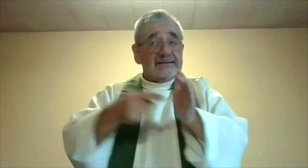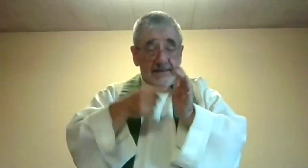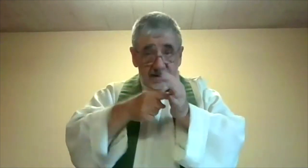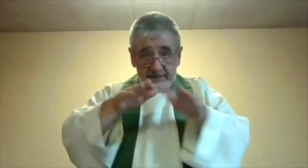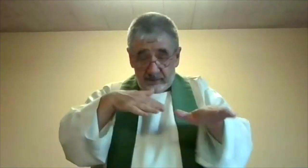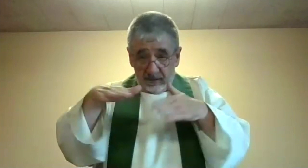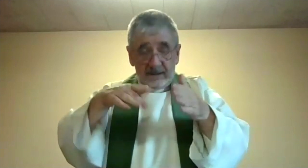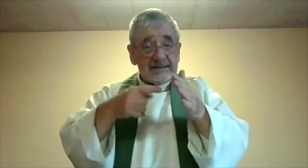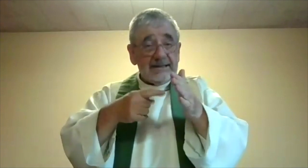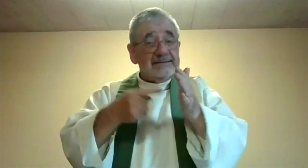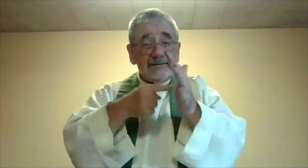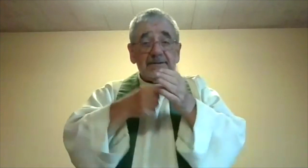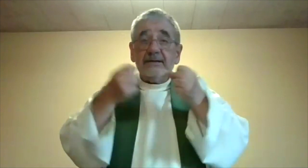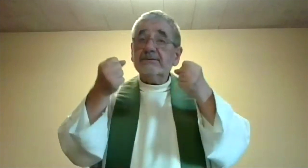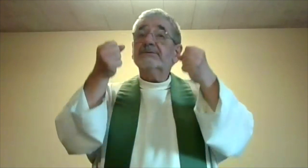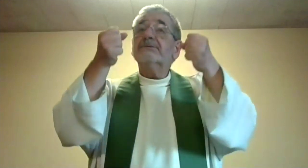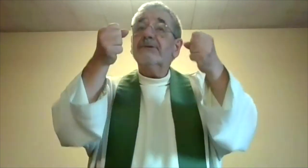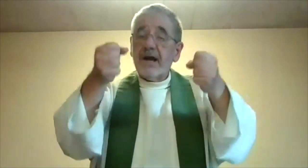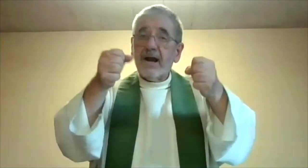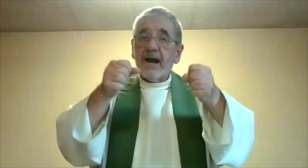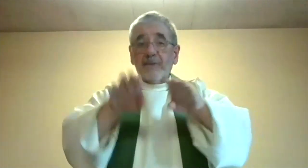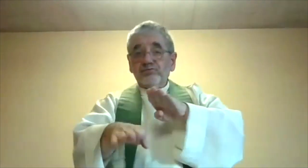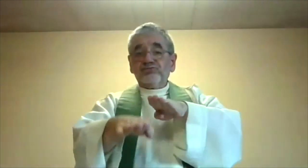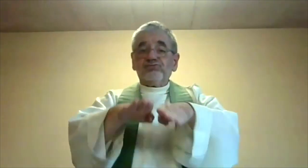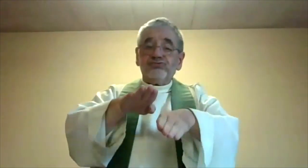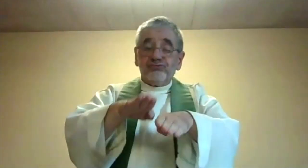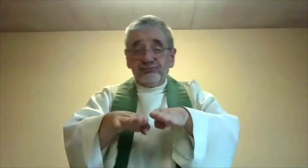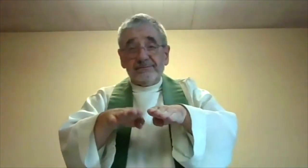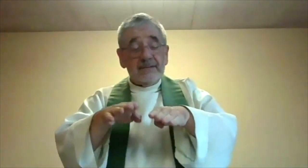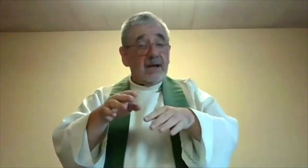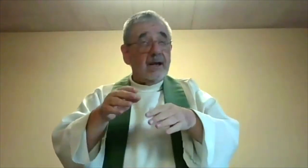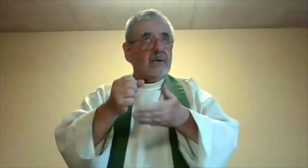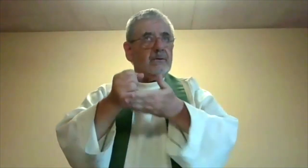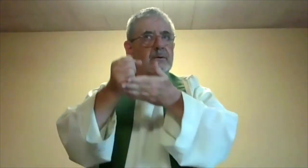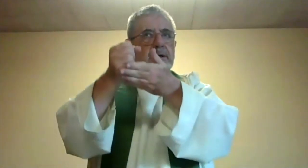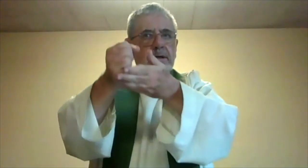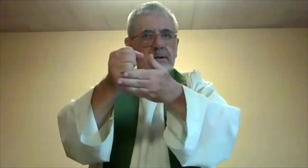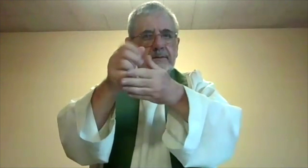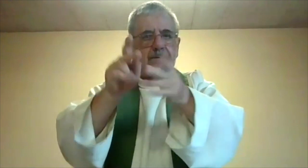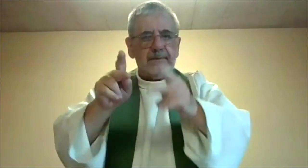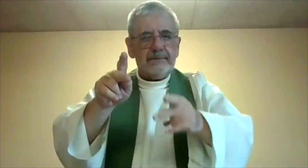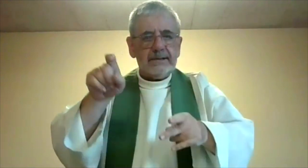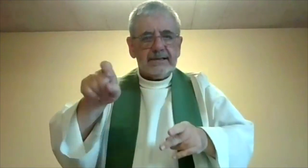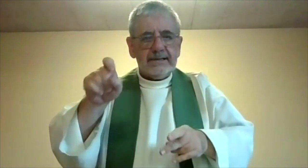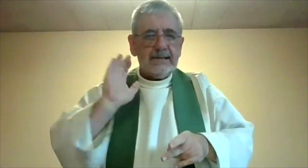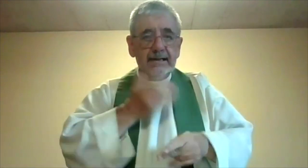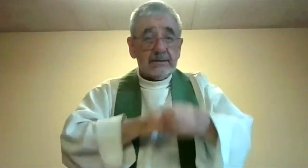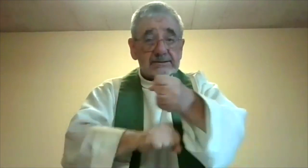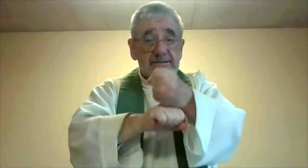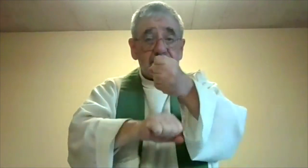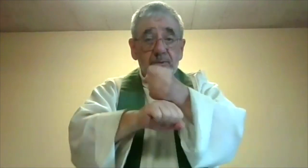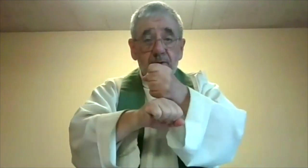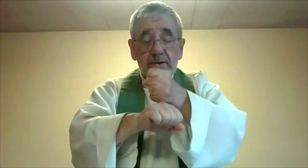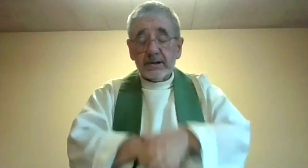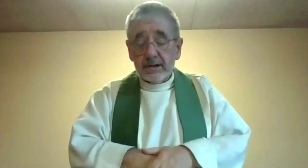can move our feet in some instances to work the pedals and drive rather than walk to help those